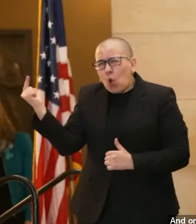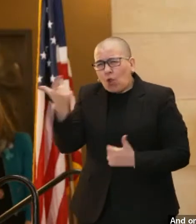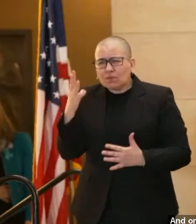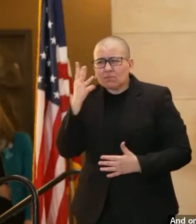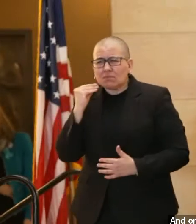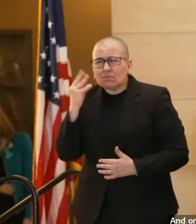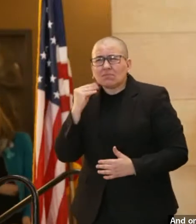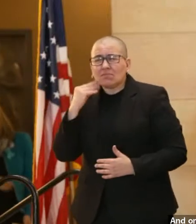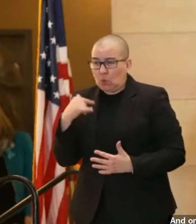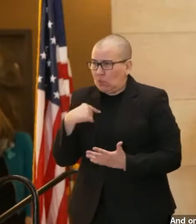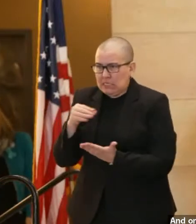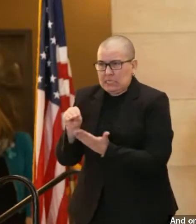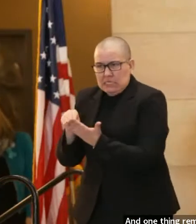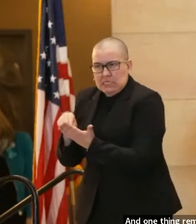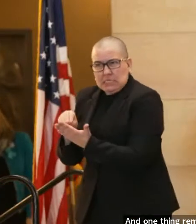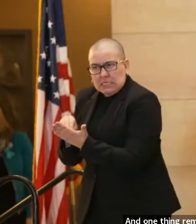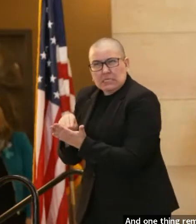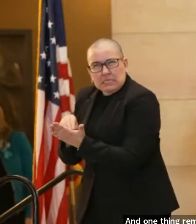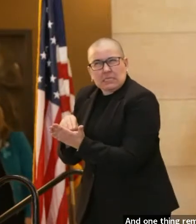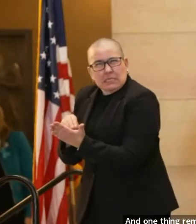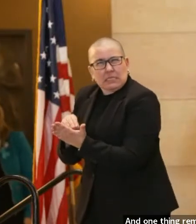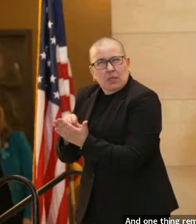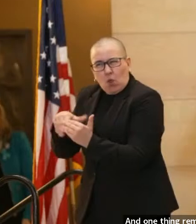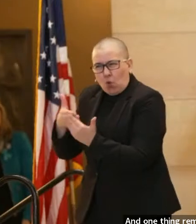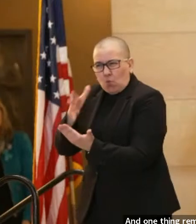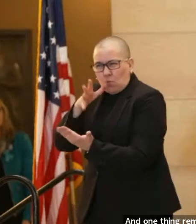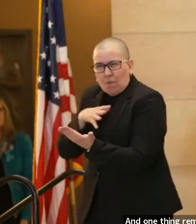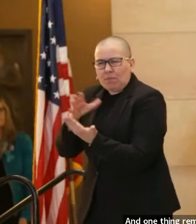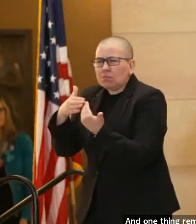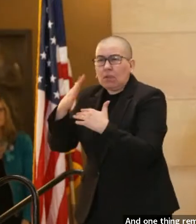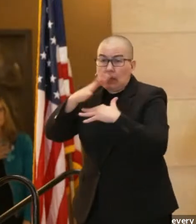every woman, whether you're Native,